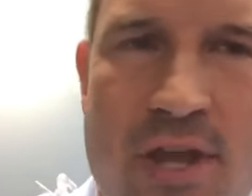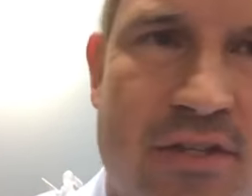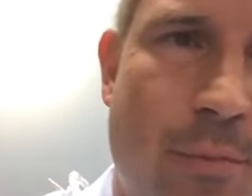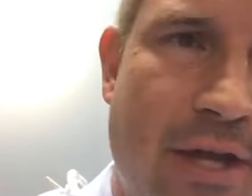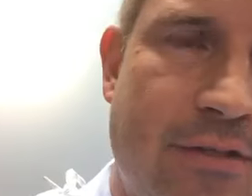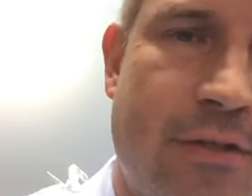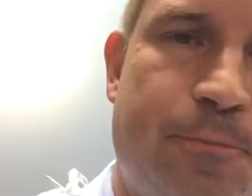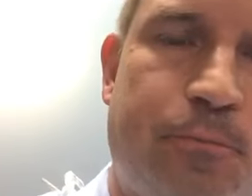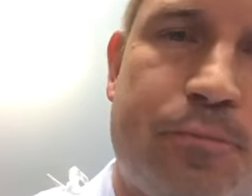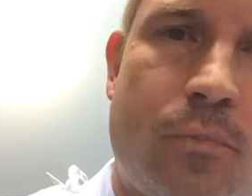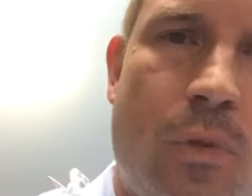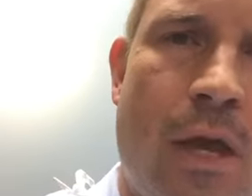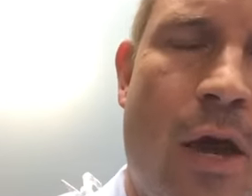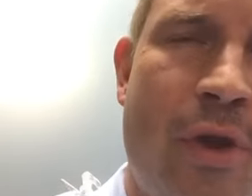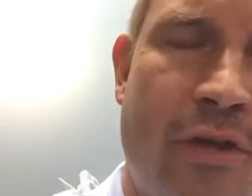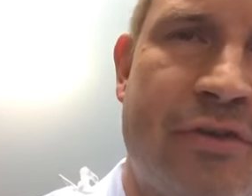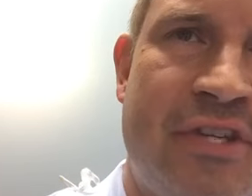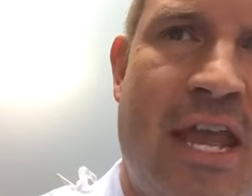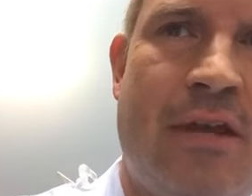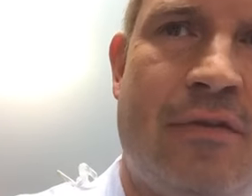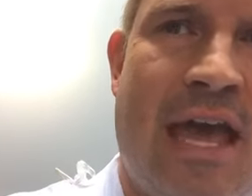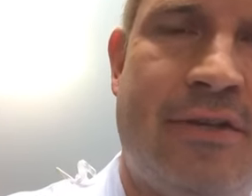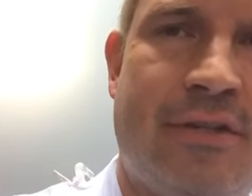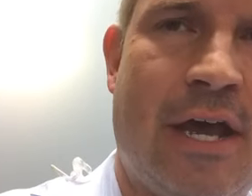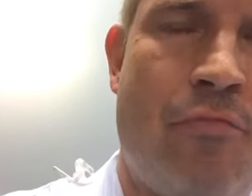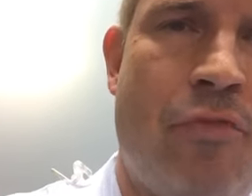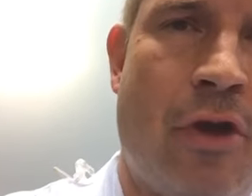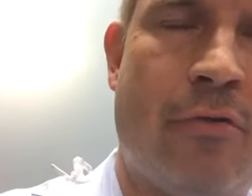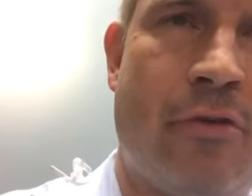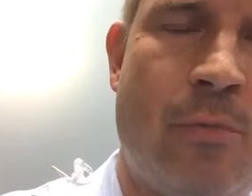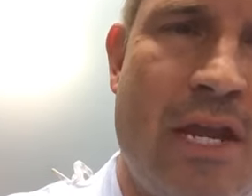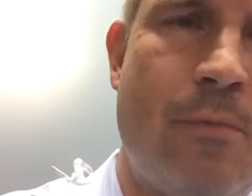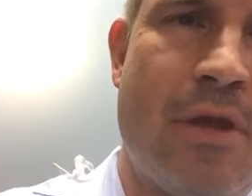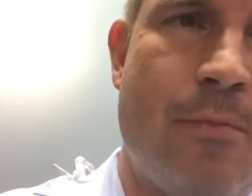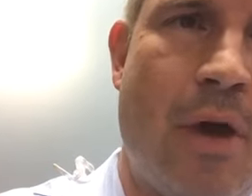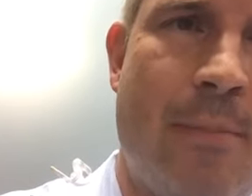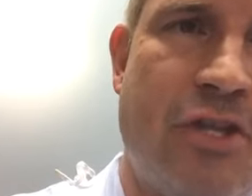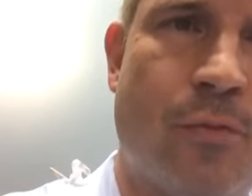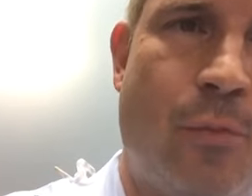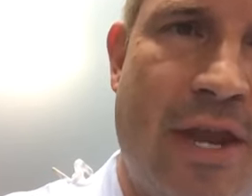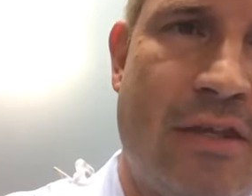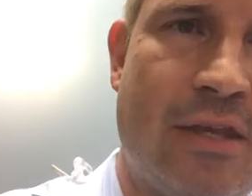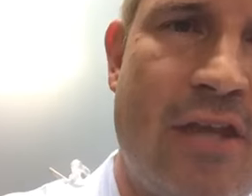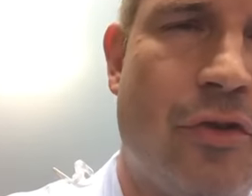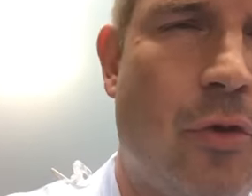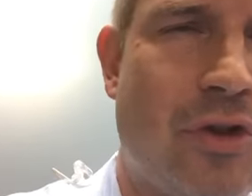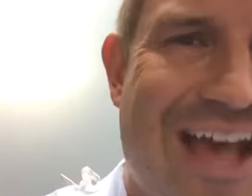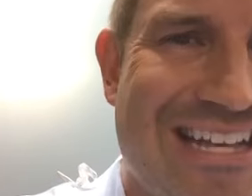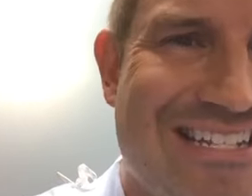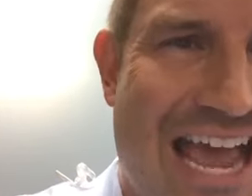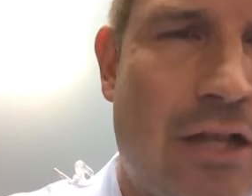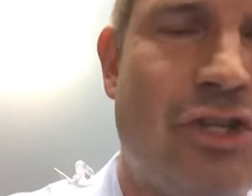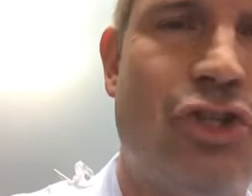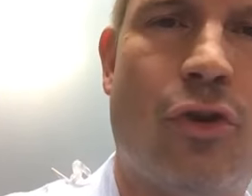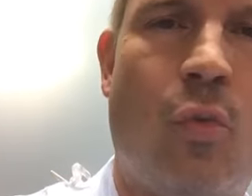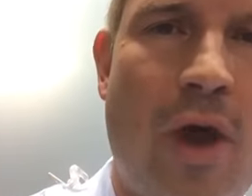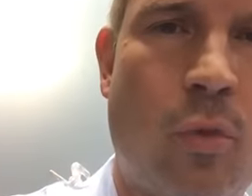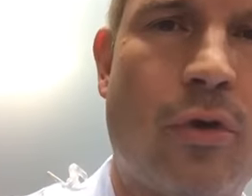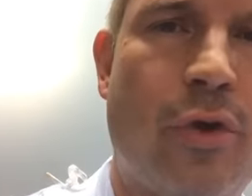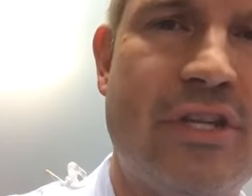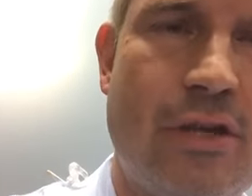of weeks and months. We understand that there may be a major break in the case, although we're not exactly